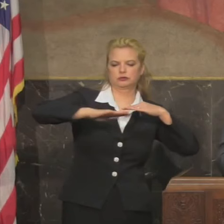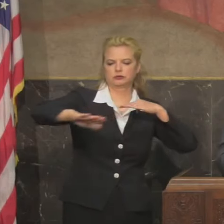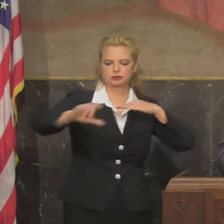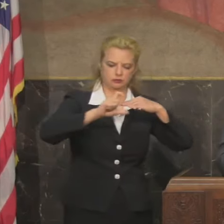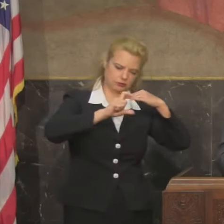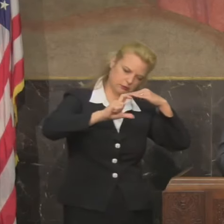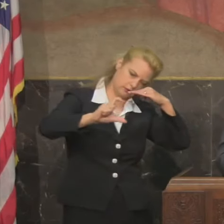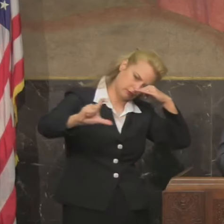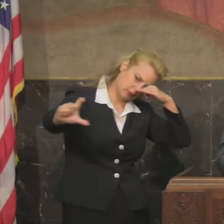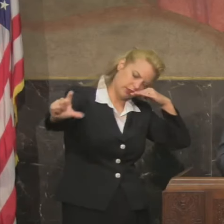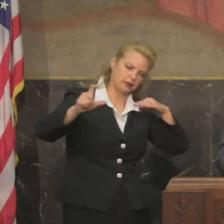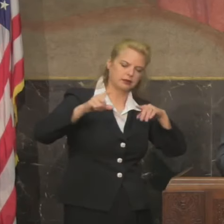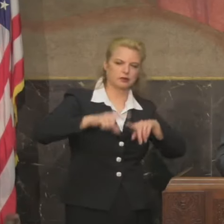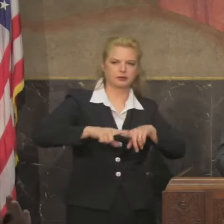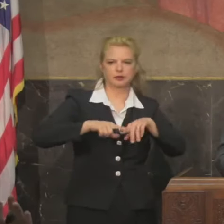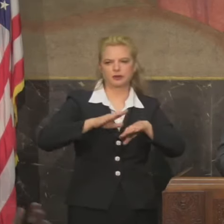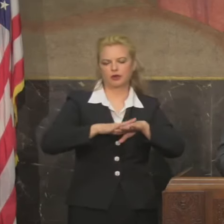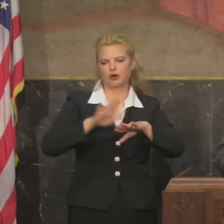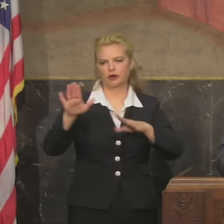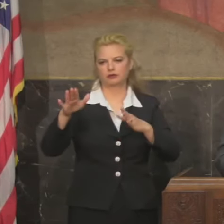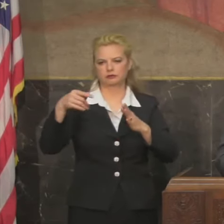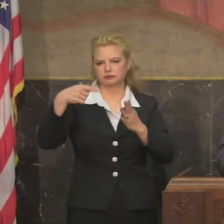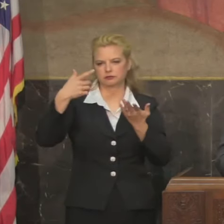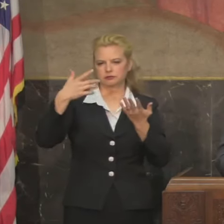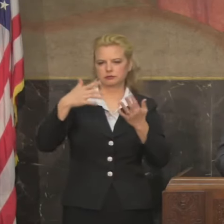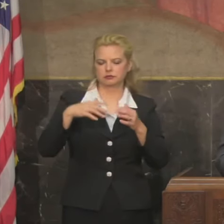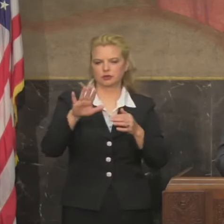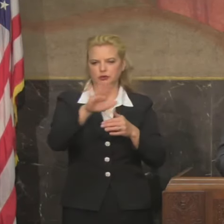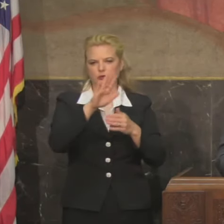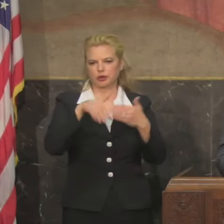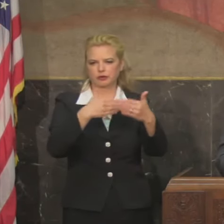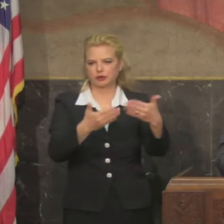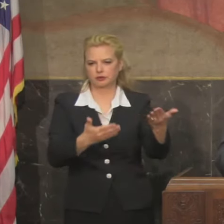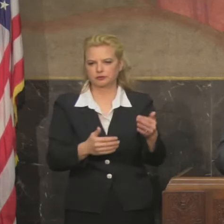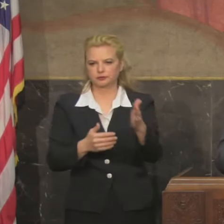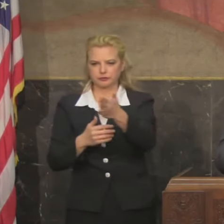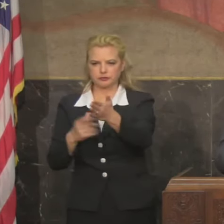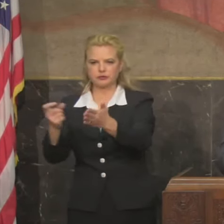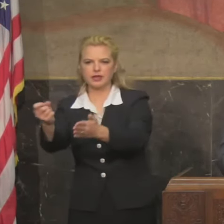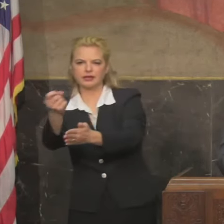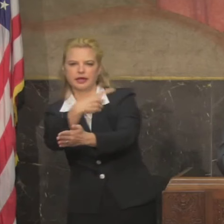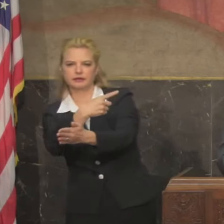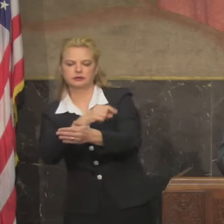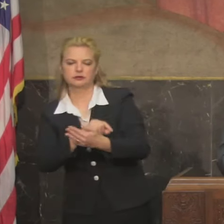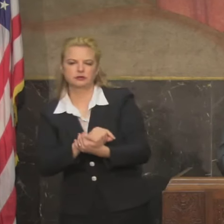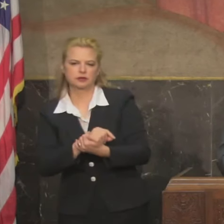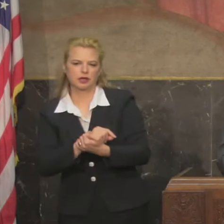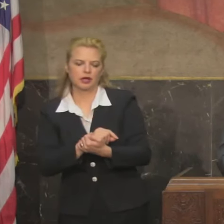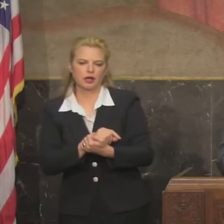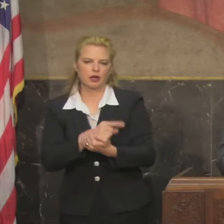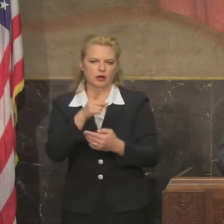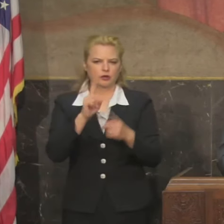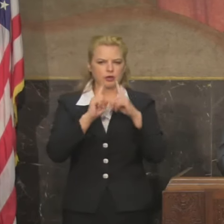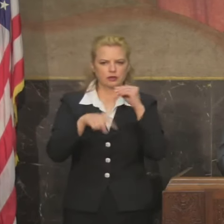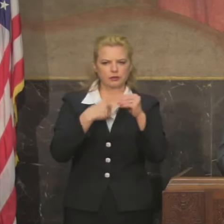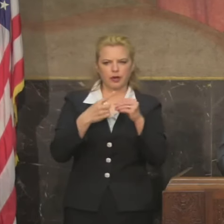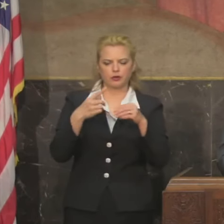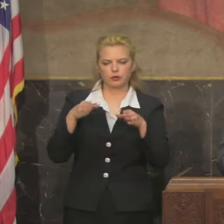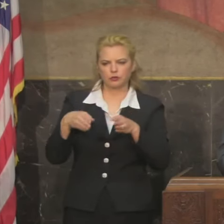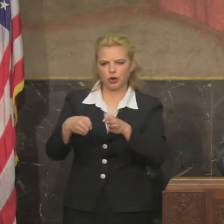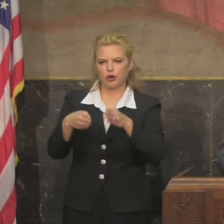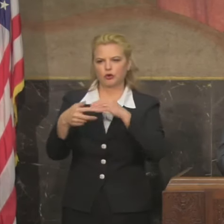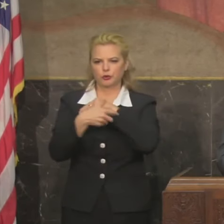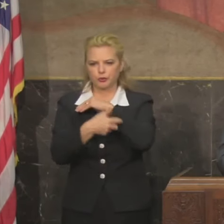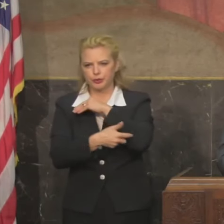your milling process. Now, just to underscore again, in terms of we've spoken about some road and bridge